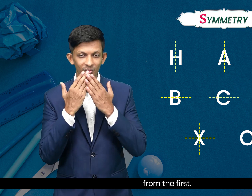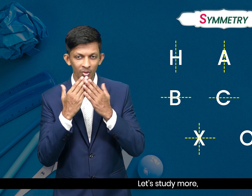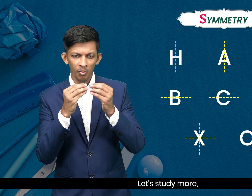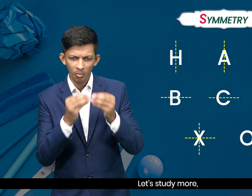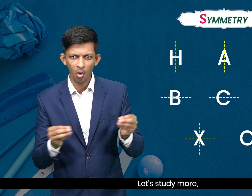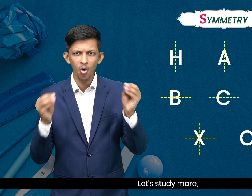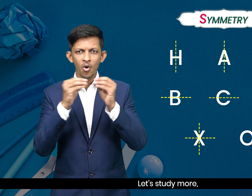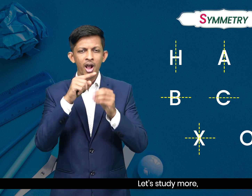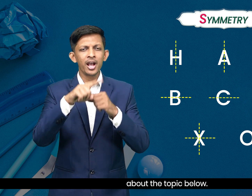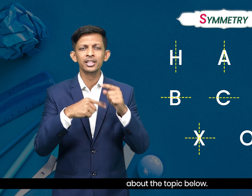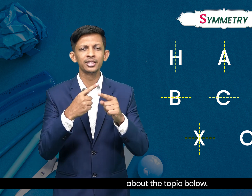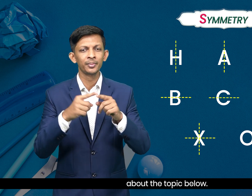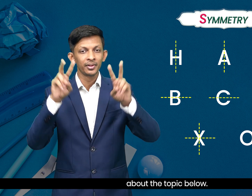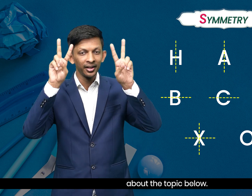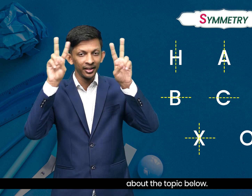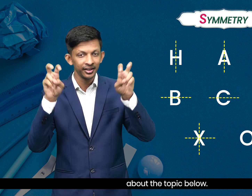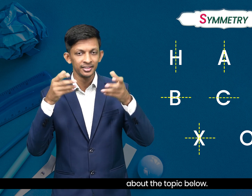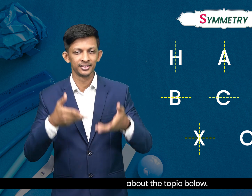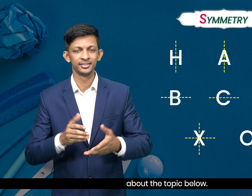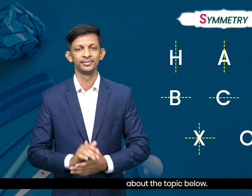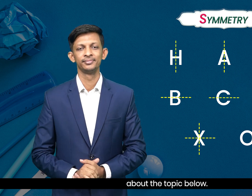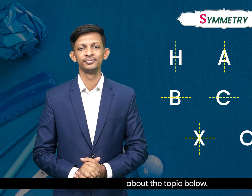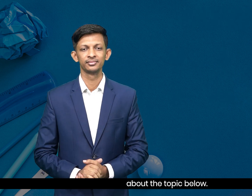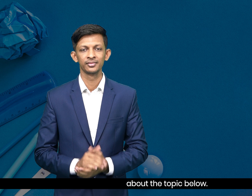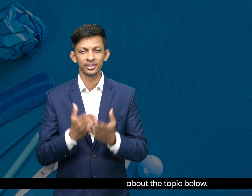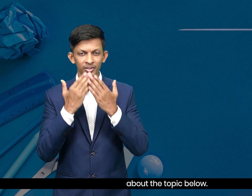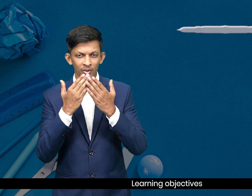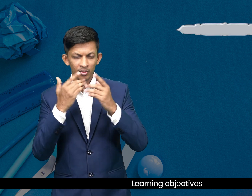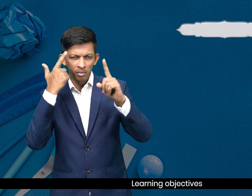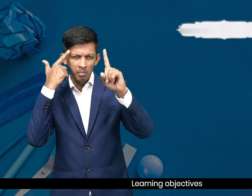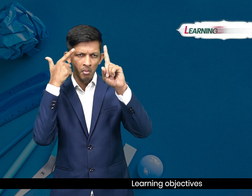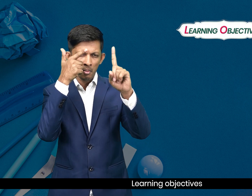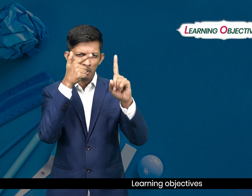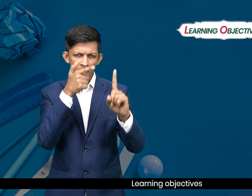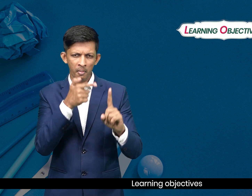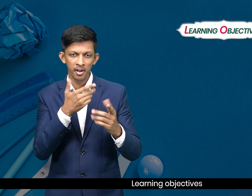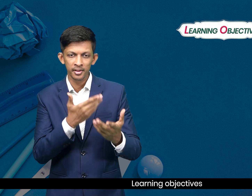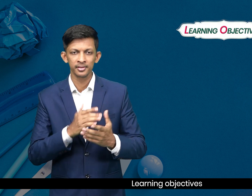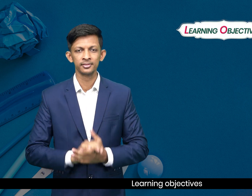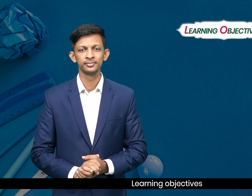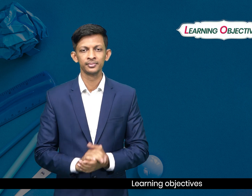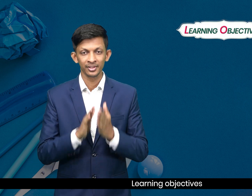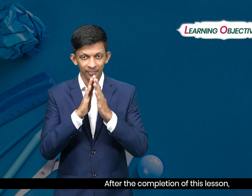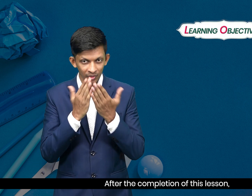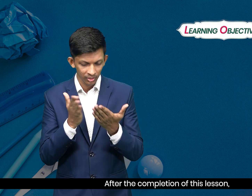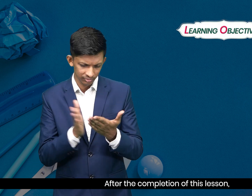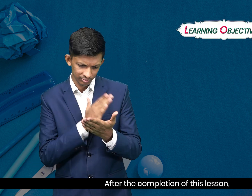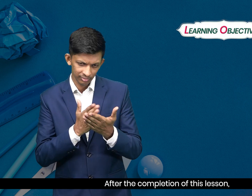Let's study more about the topic below. Learning objectives. After the completion of